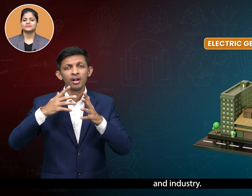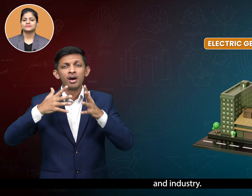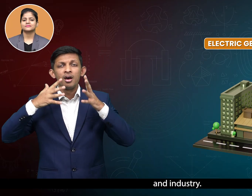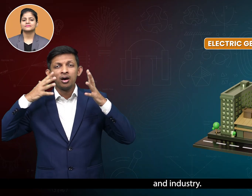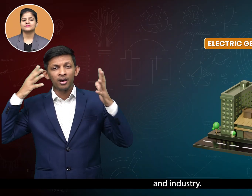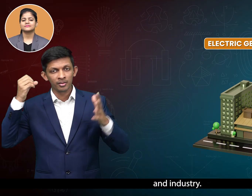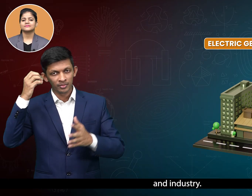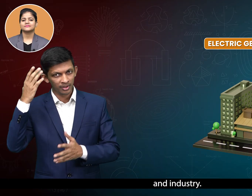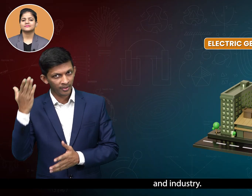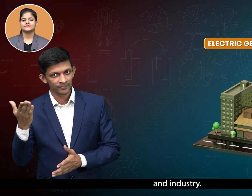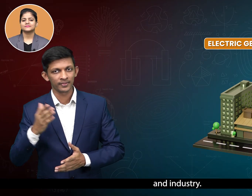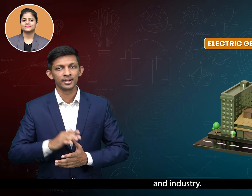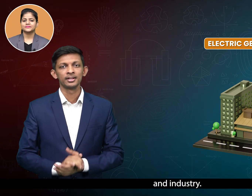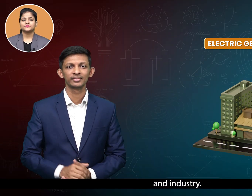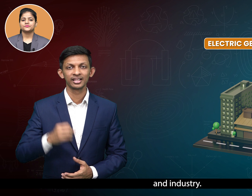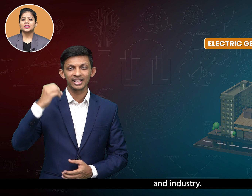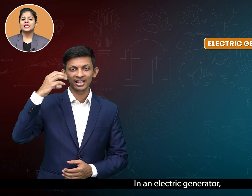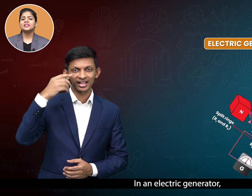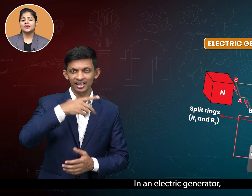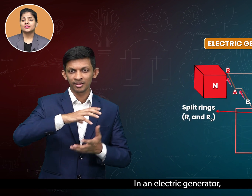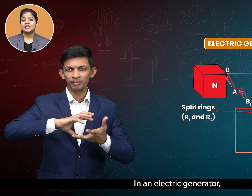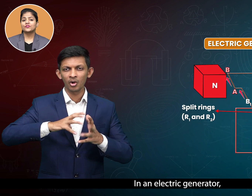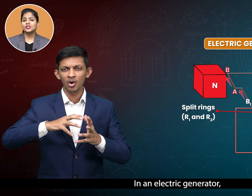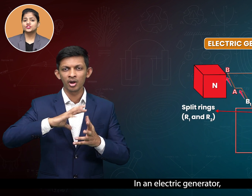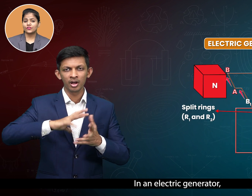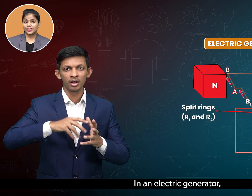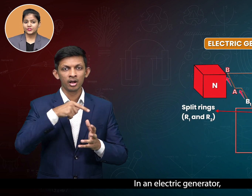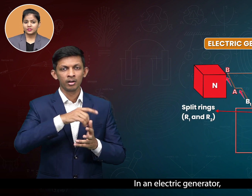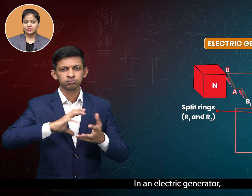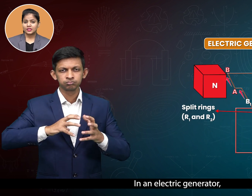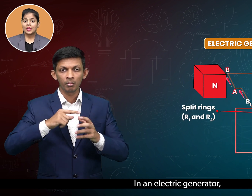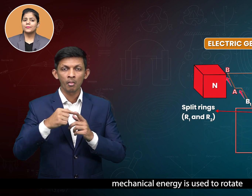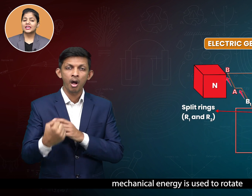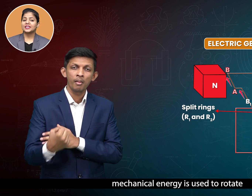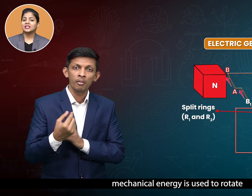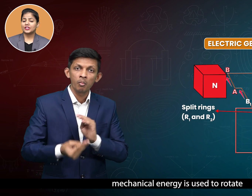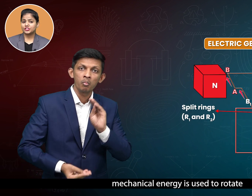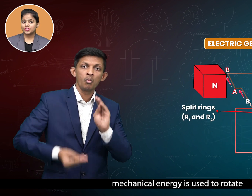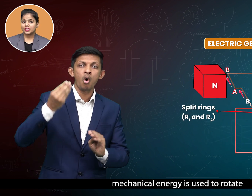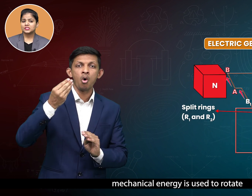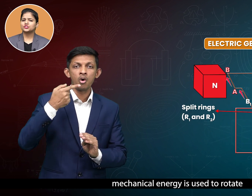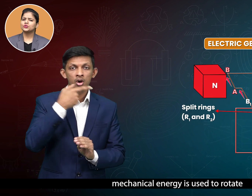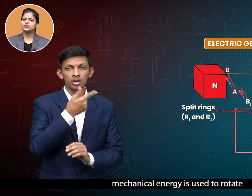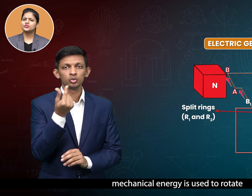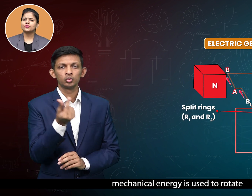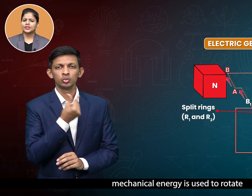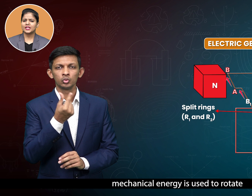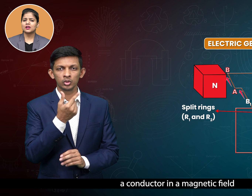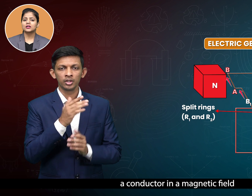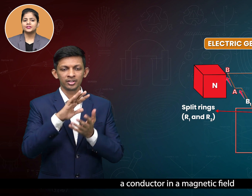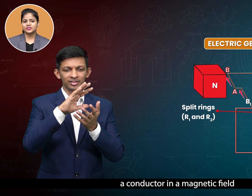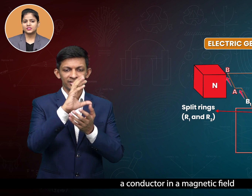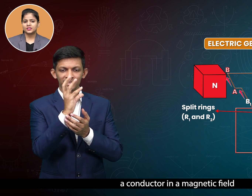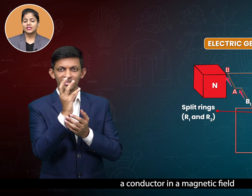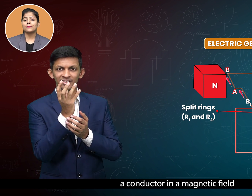In an electric generator, Mechanical energy is used to rotate